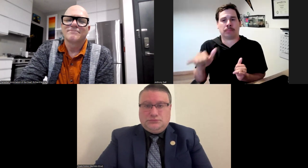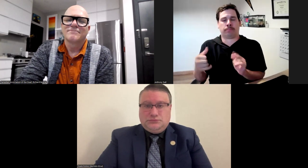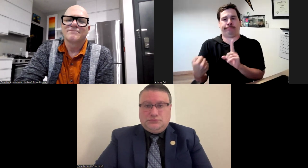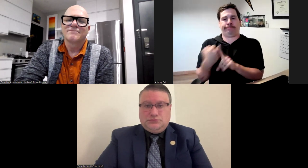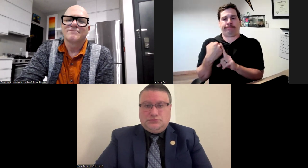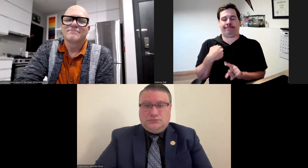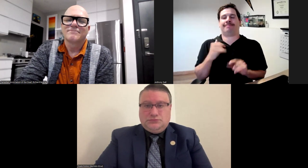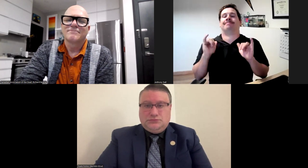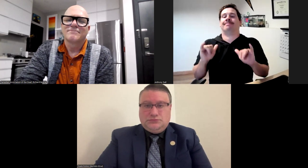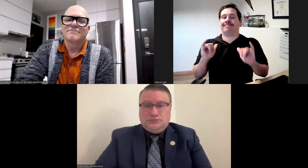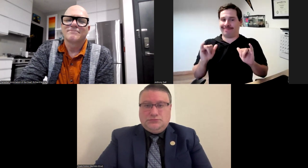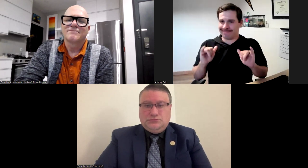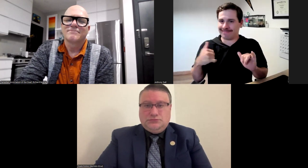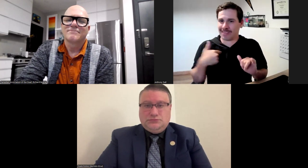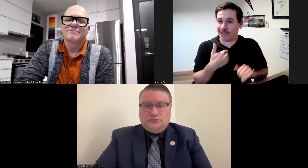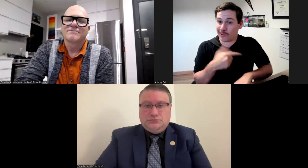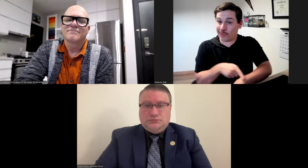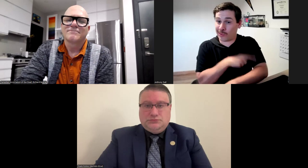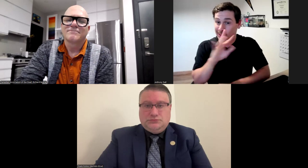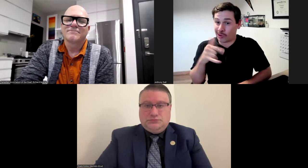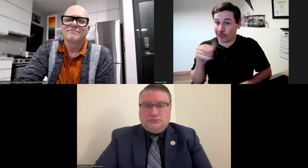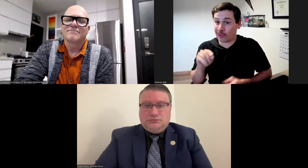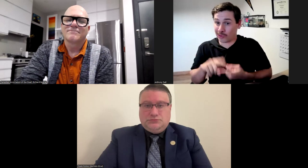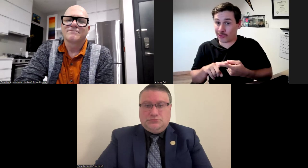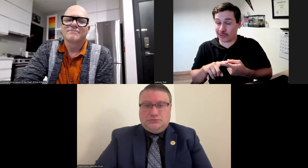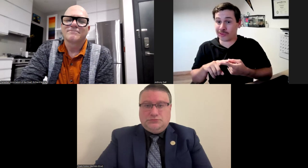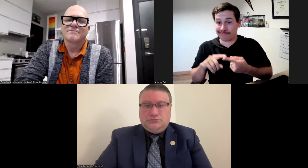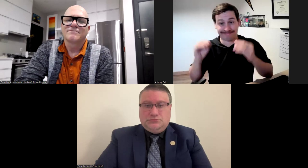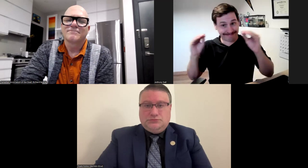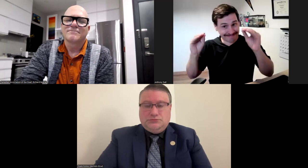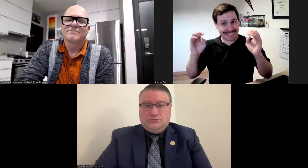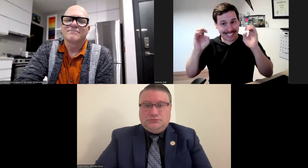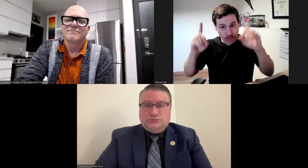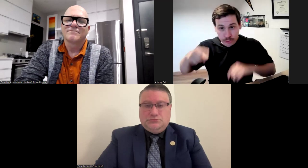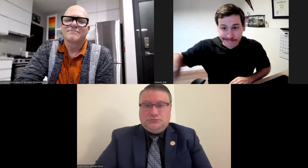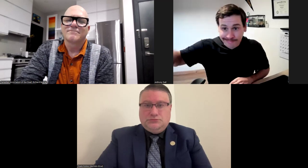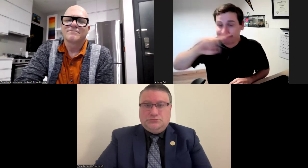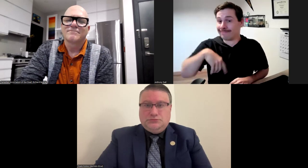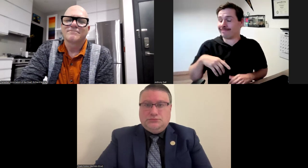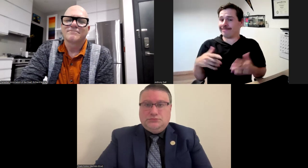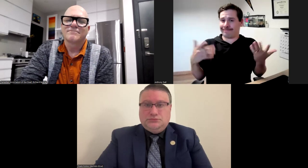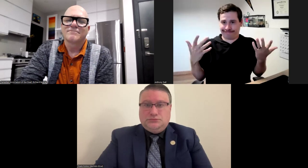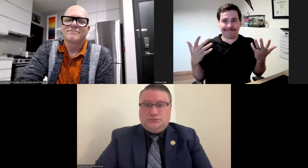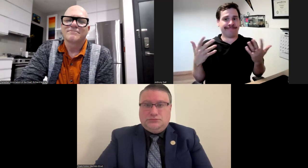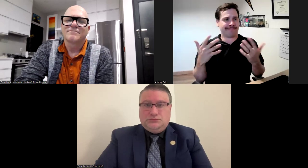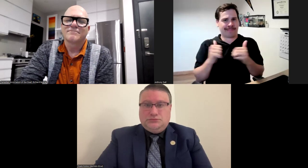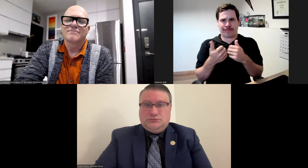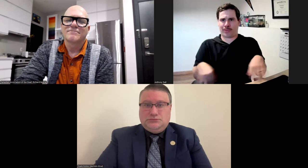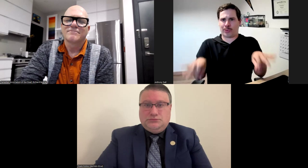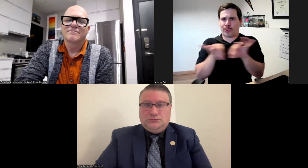other kind of awareness campaign. And it just really hit me at that time that there's still a long way to go. These are educated